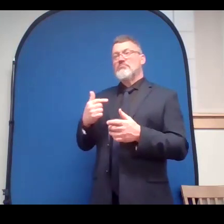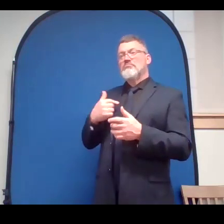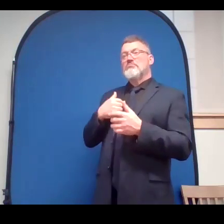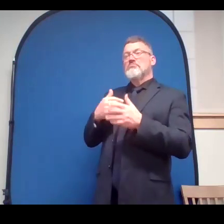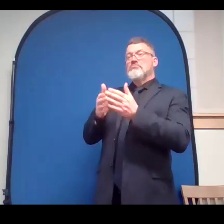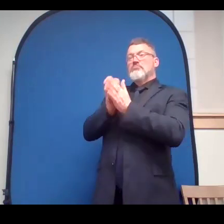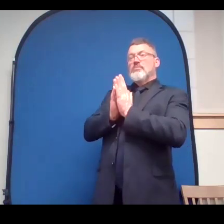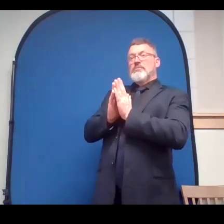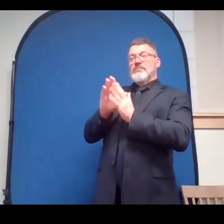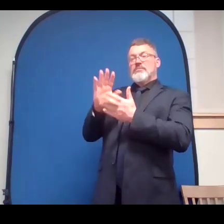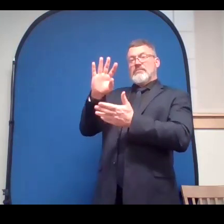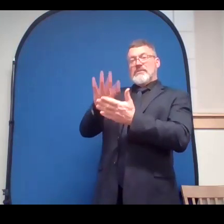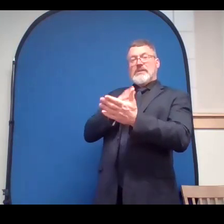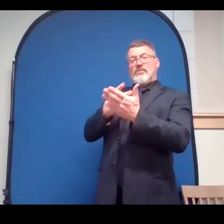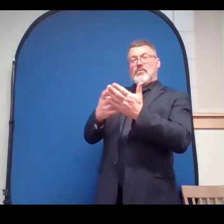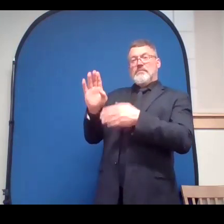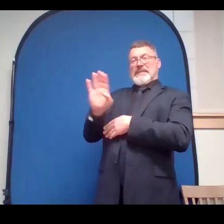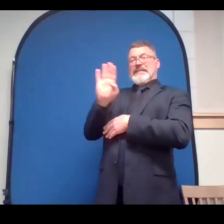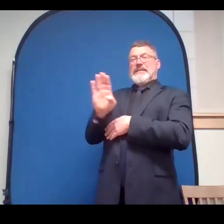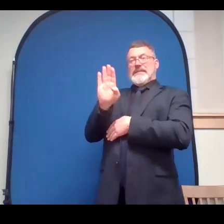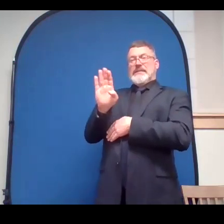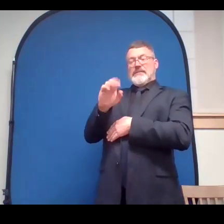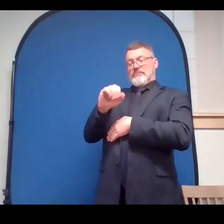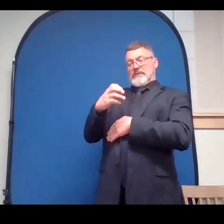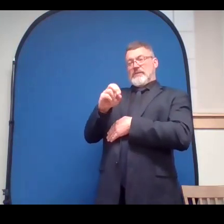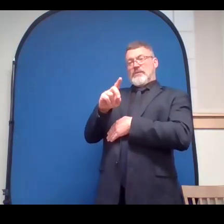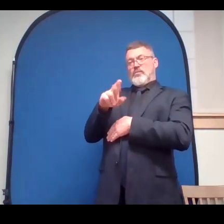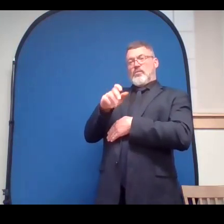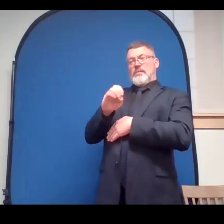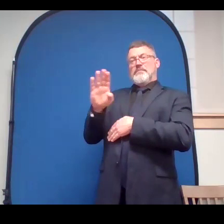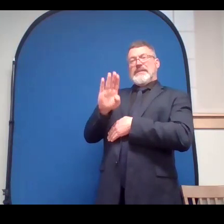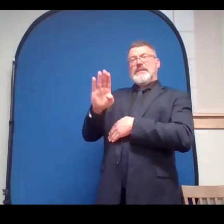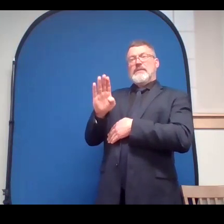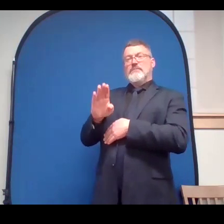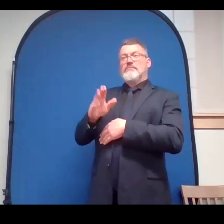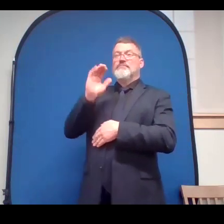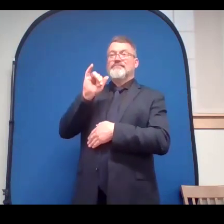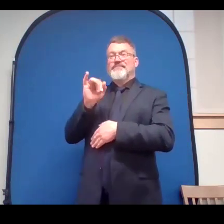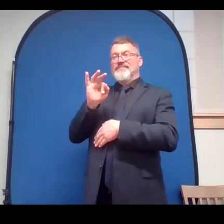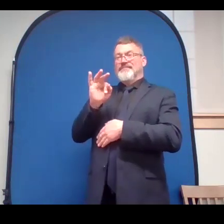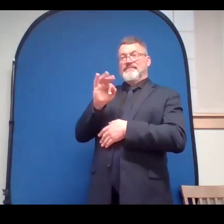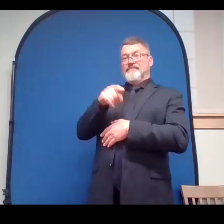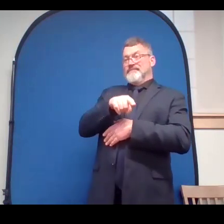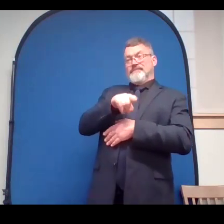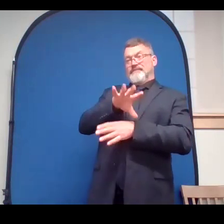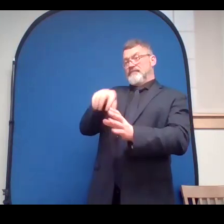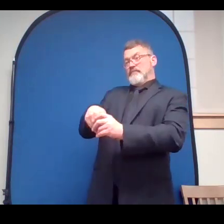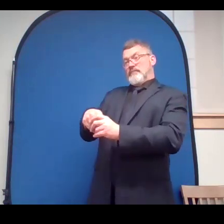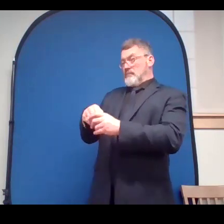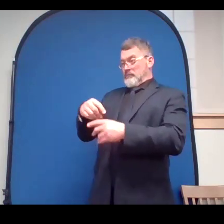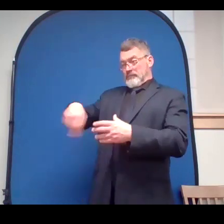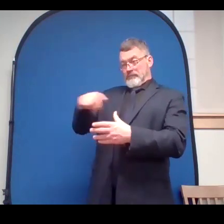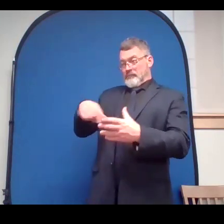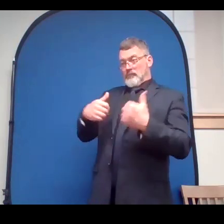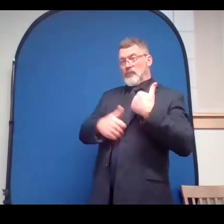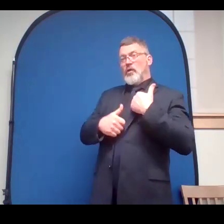we're not under orders or on drill weekend, I have no authority over him. I can't go down and kick in his door and go in.